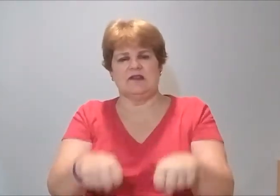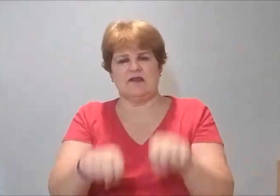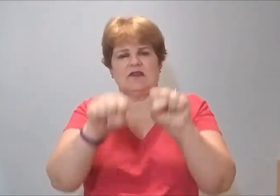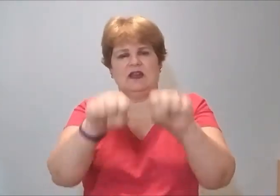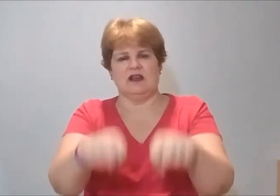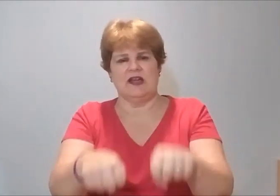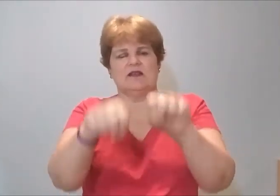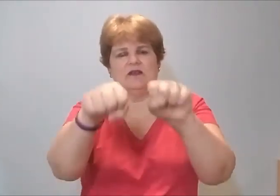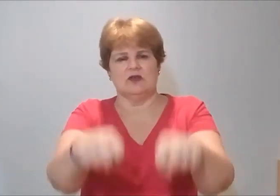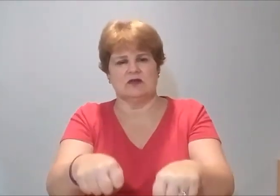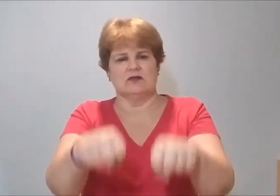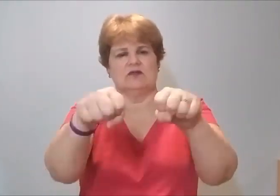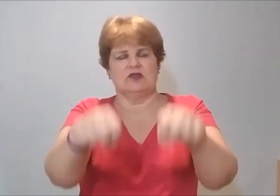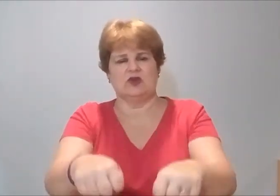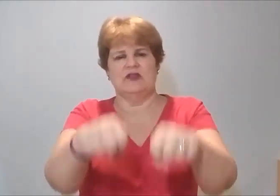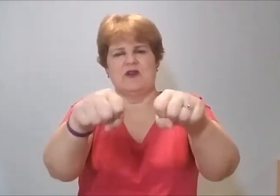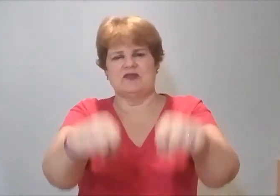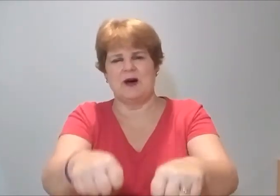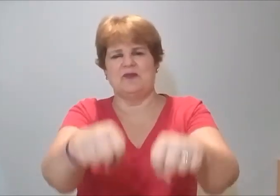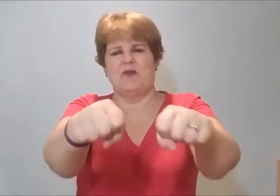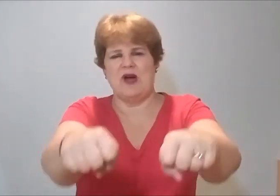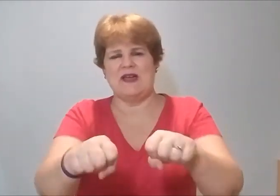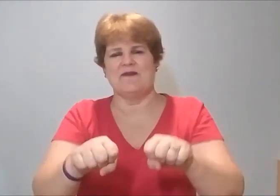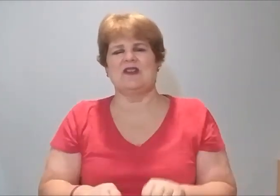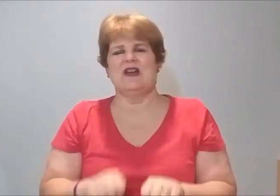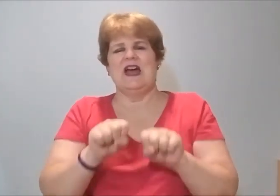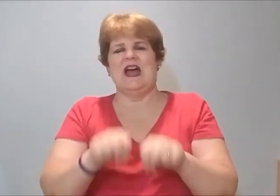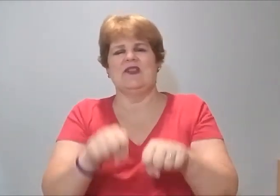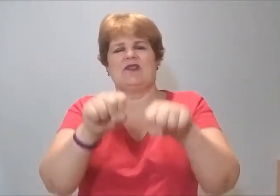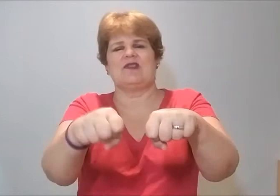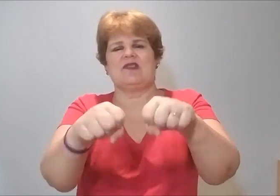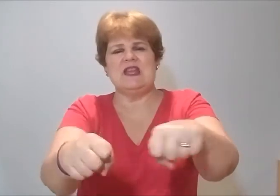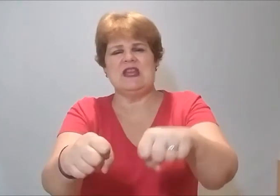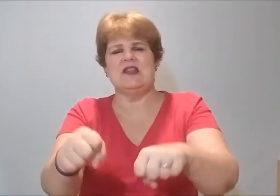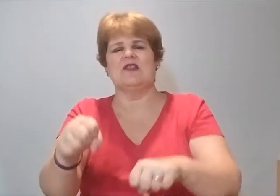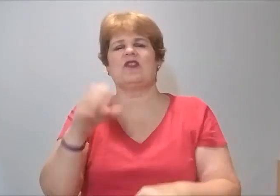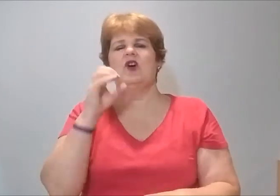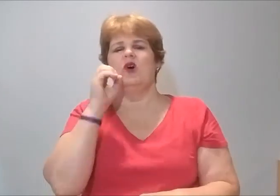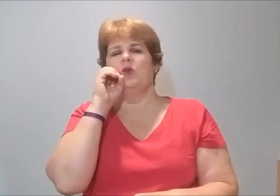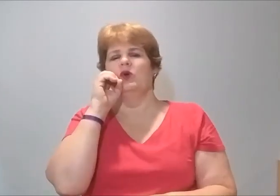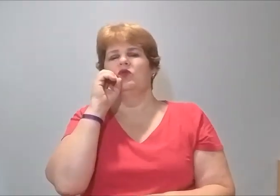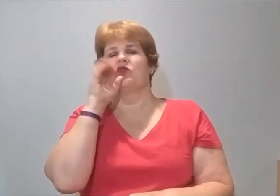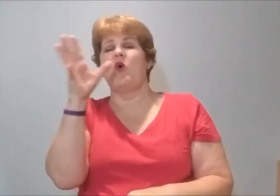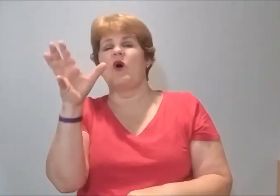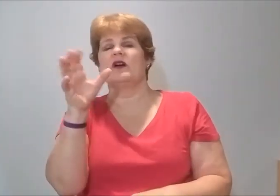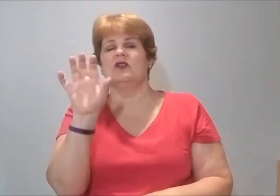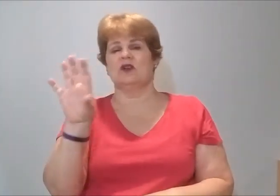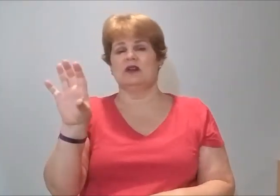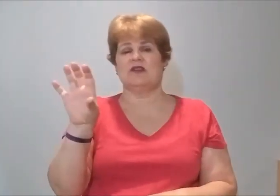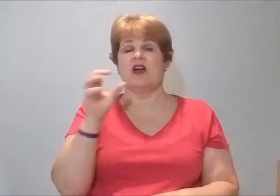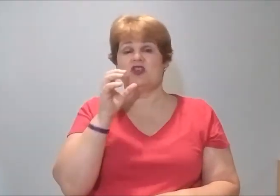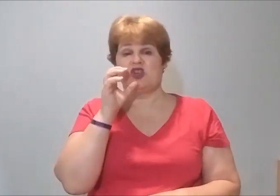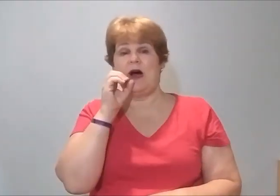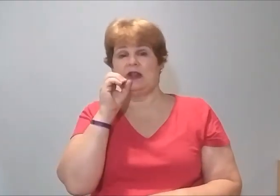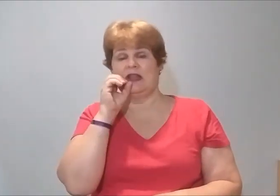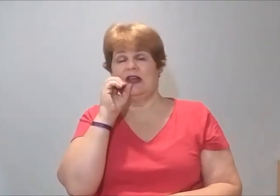hands and like you're surfing over top of waves, and the seas will roar. You're going to sign shout again.